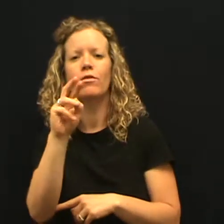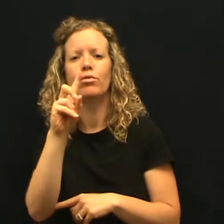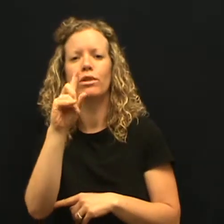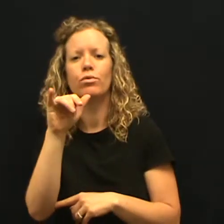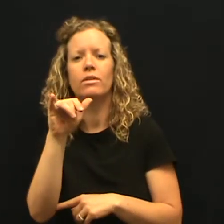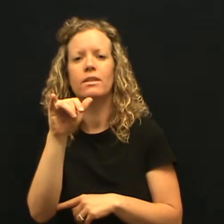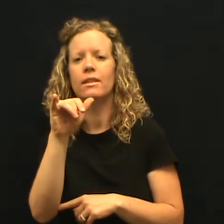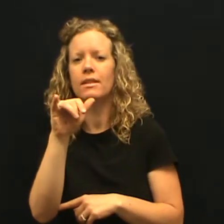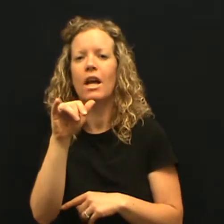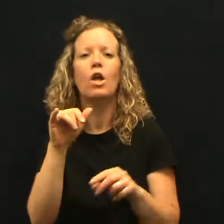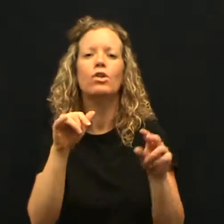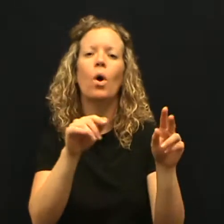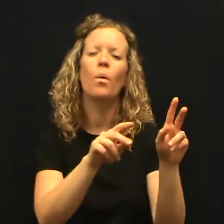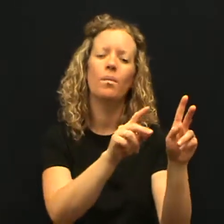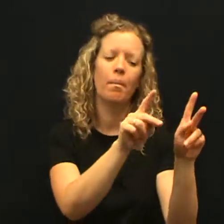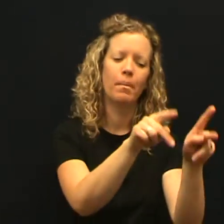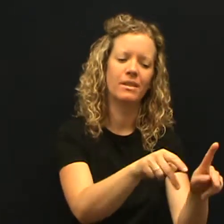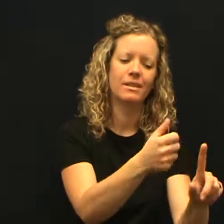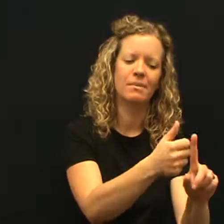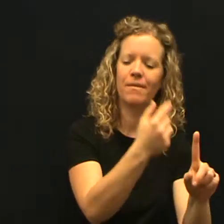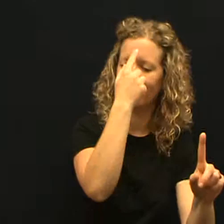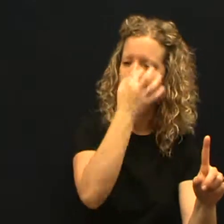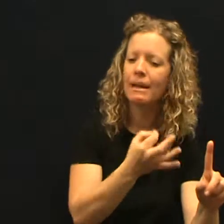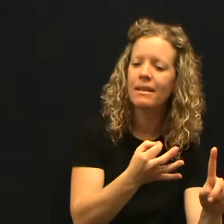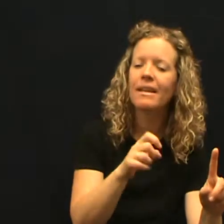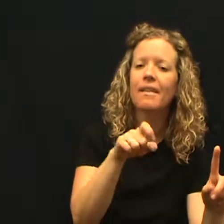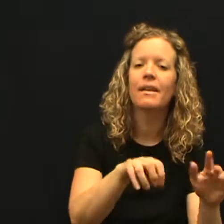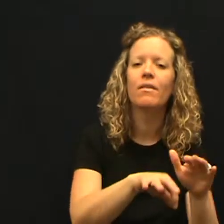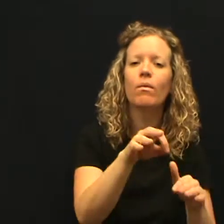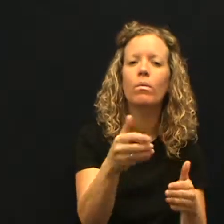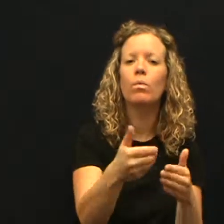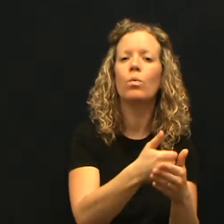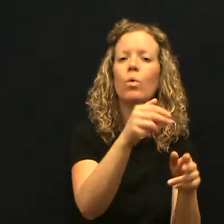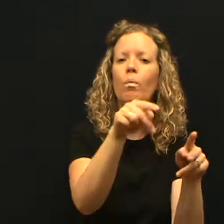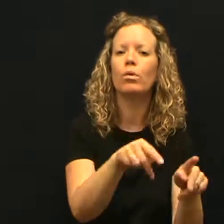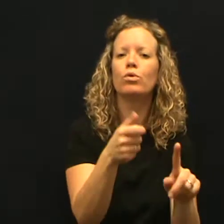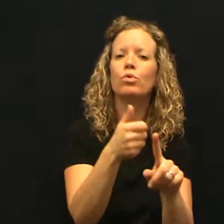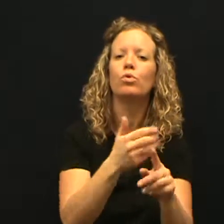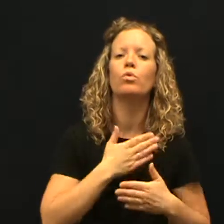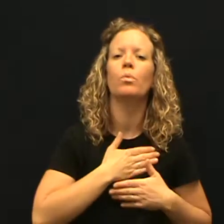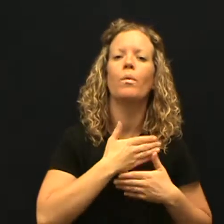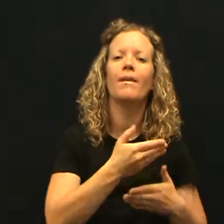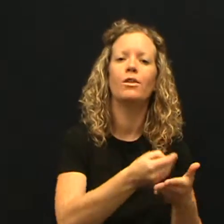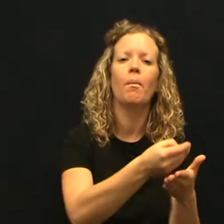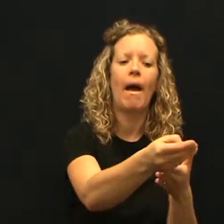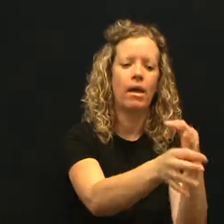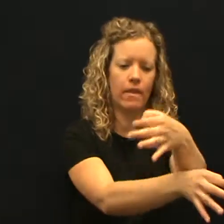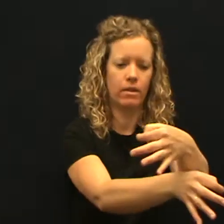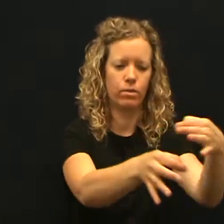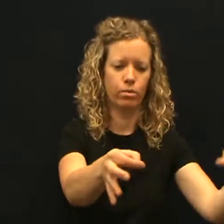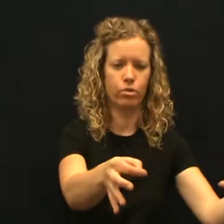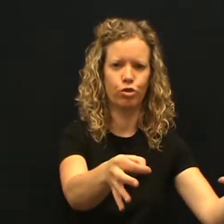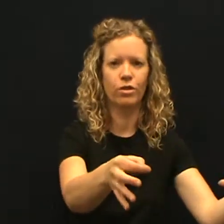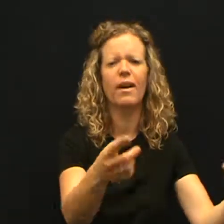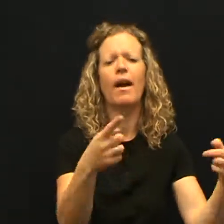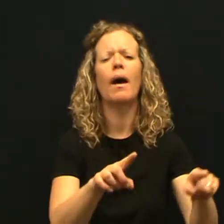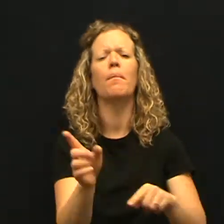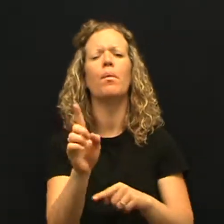sell it to somebody who wants to have shares in that corporation. So that usually takes place on the stock market. The stock